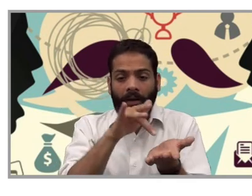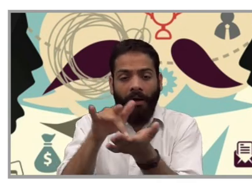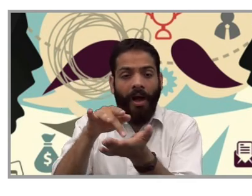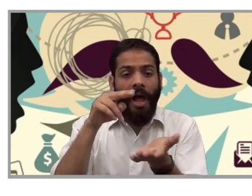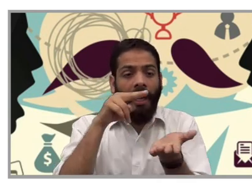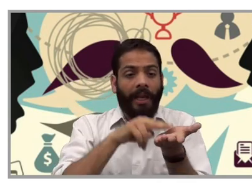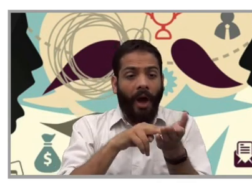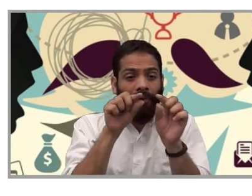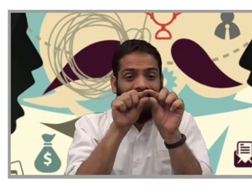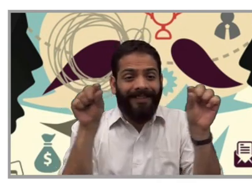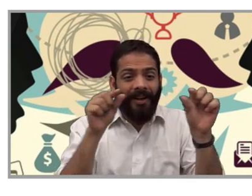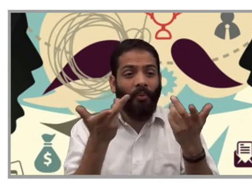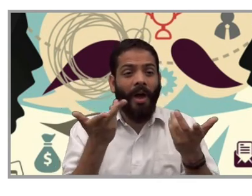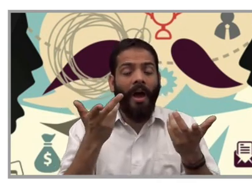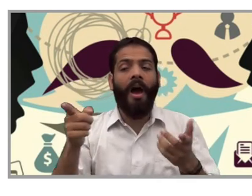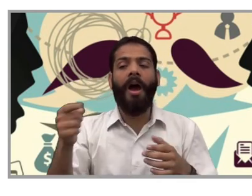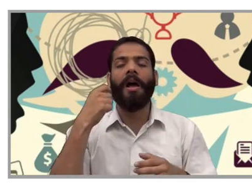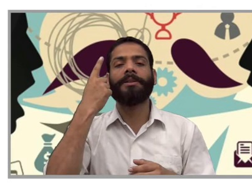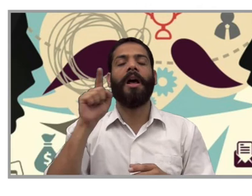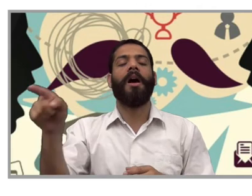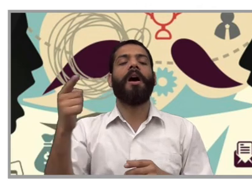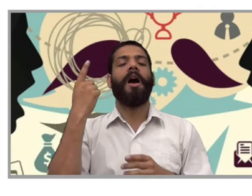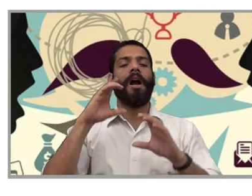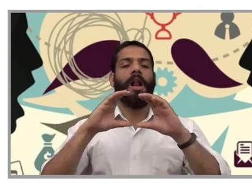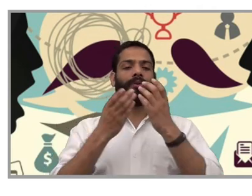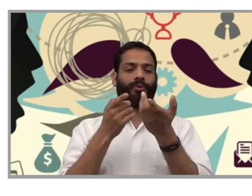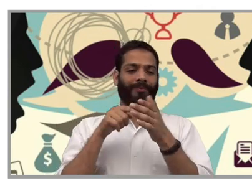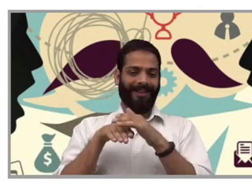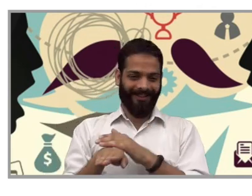yesterday, he laughed.